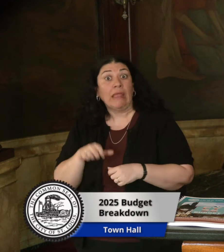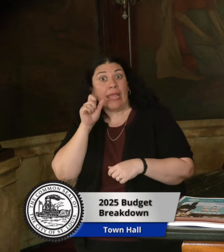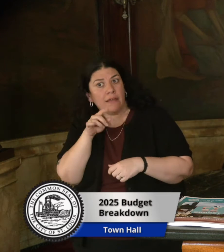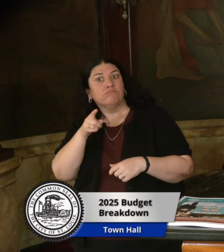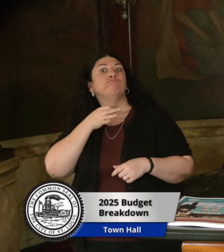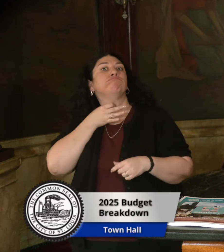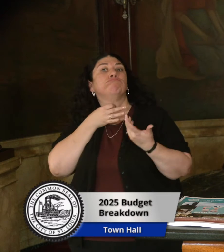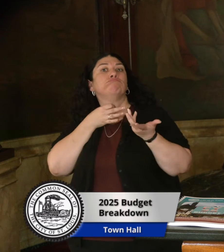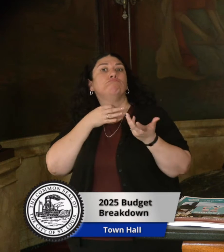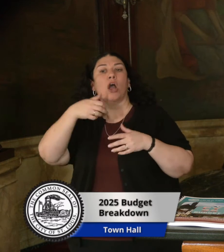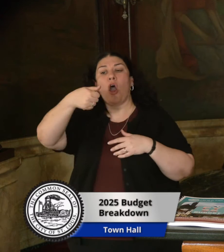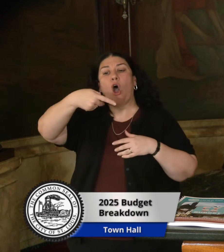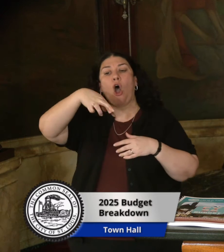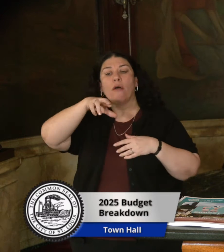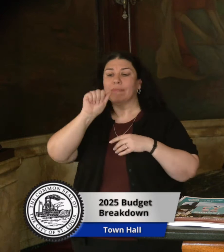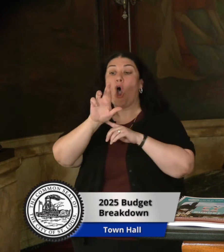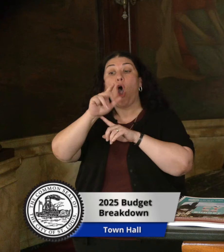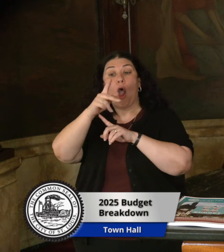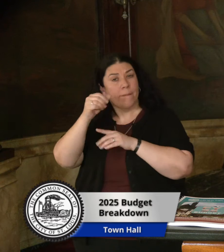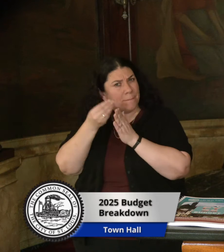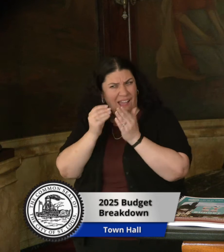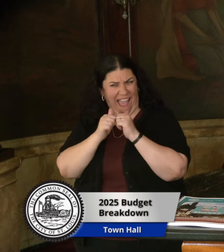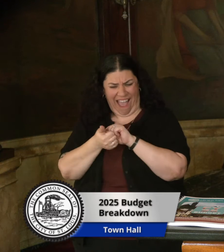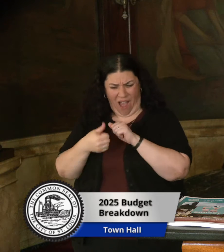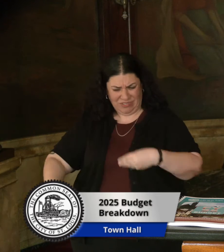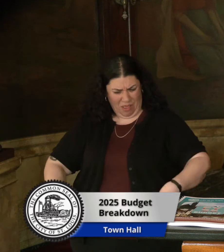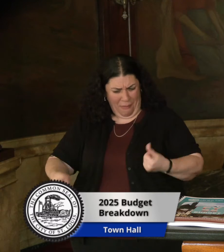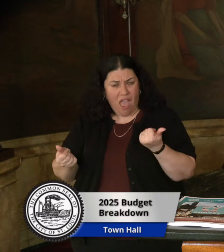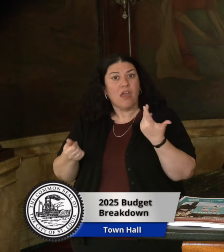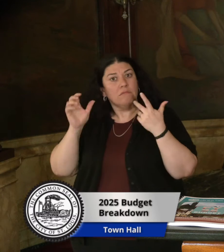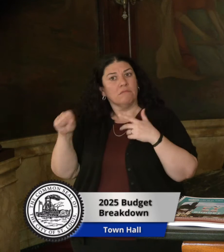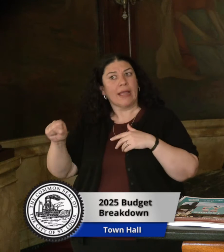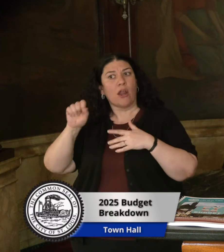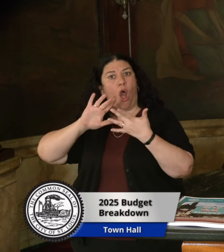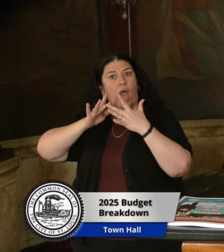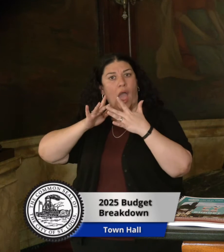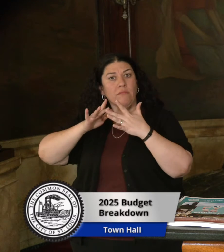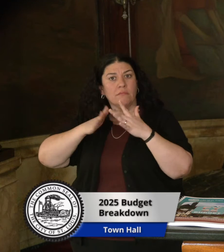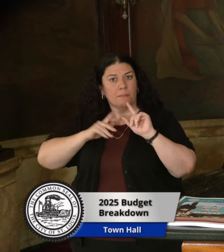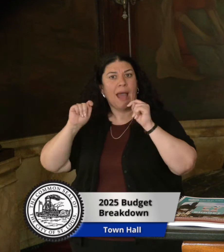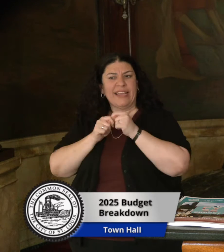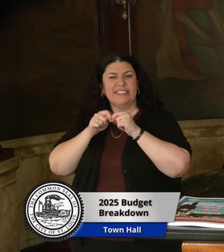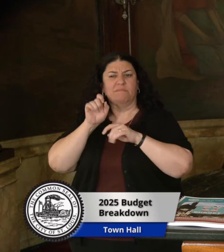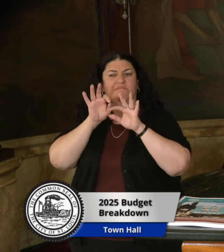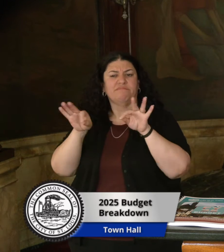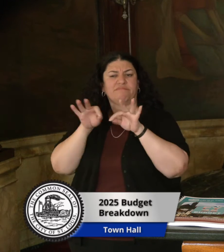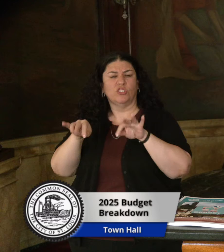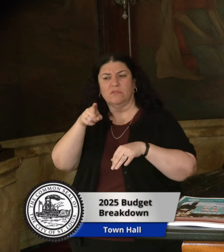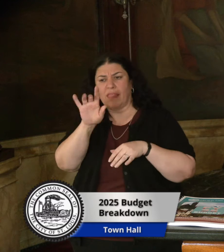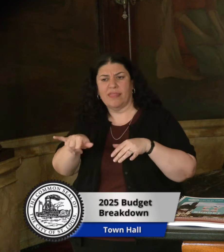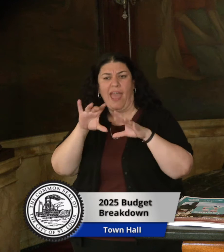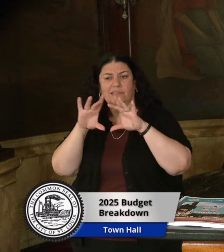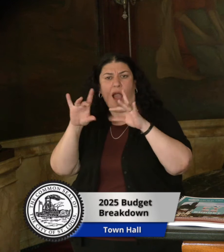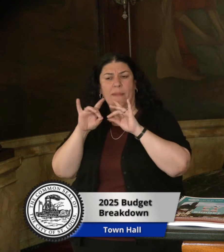how ARPA money is being spent, you can visit the ARPA dashboard online, and my team is dropping that link in the comments as